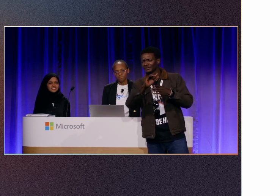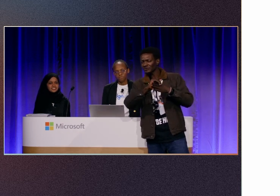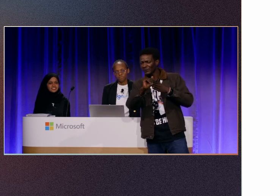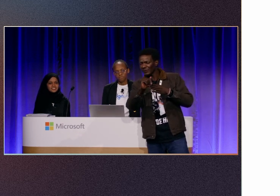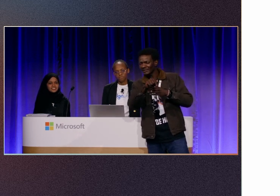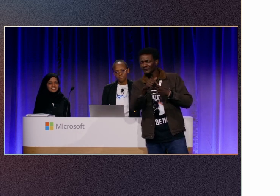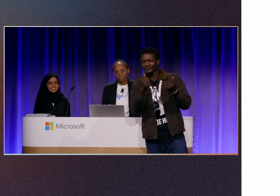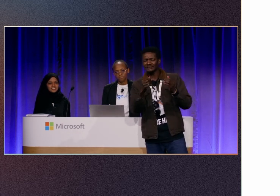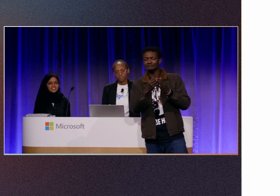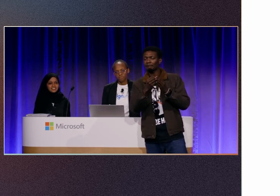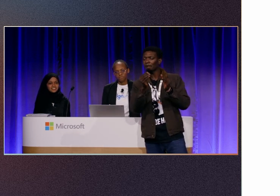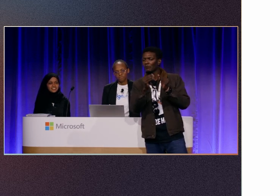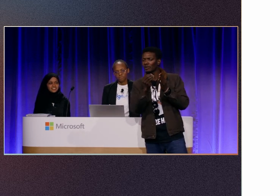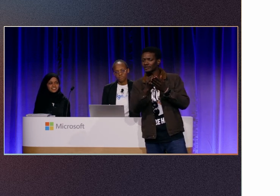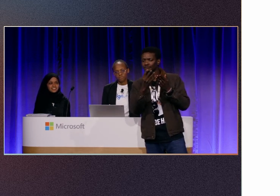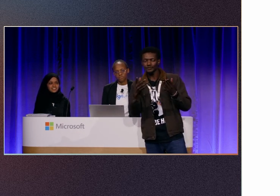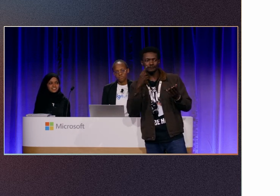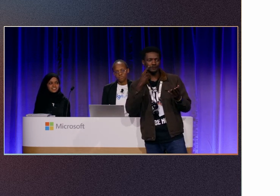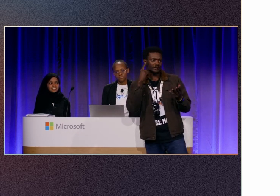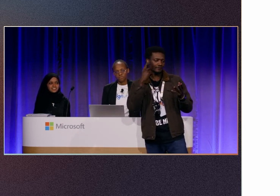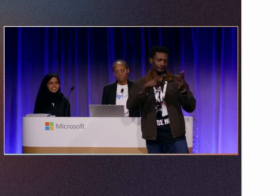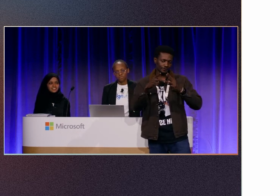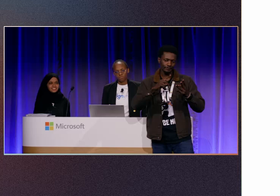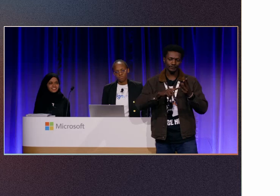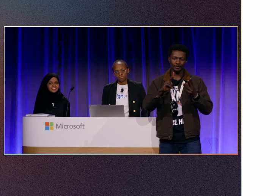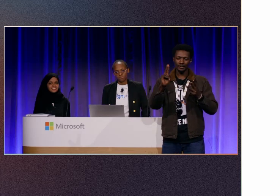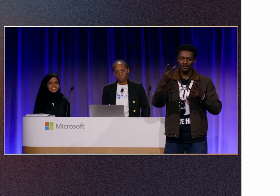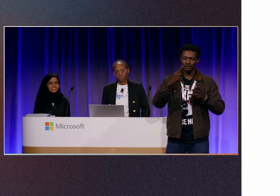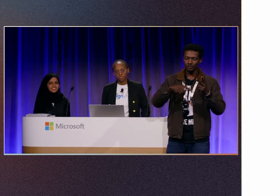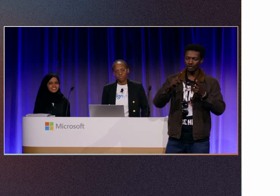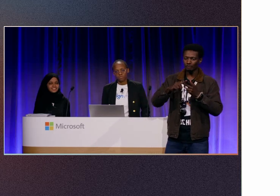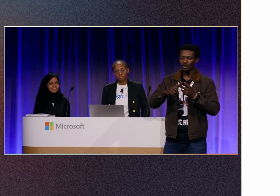cost of $20 an hour for an interpreter or more.